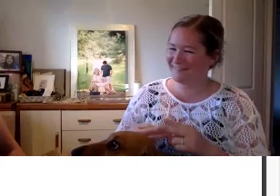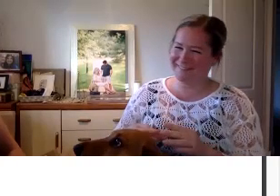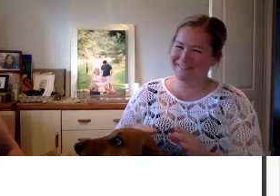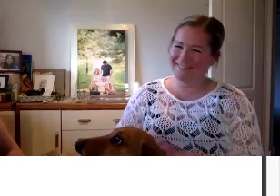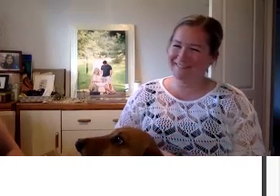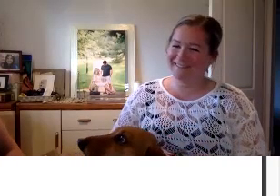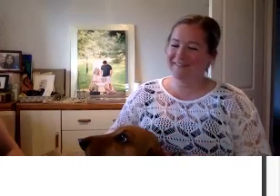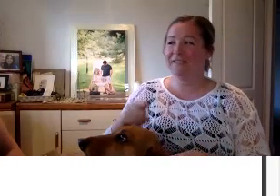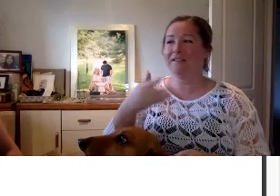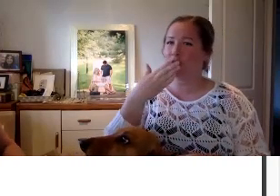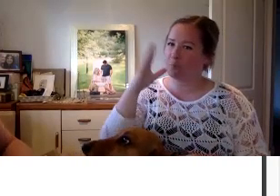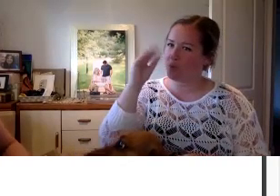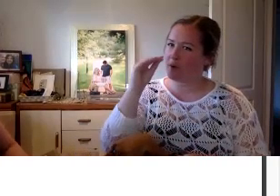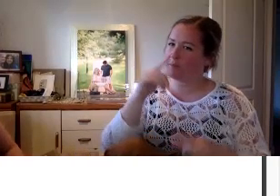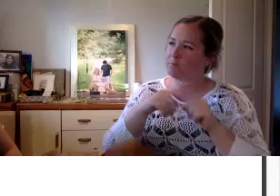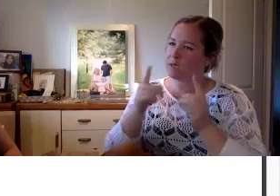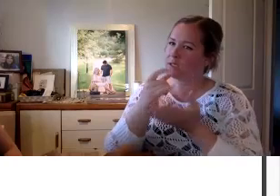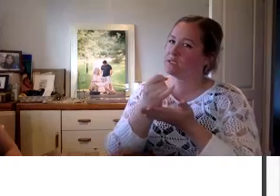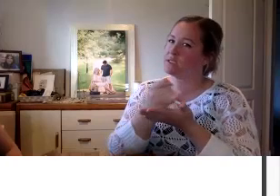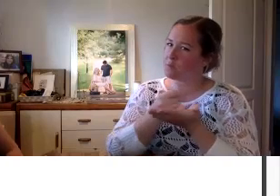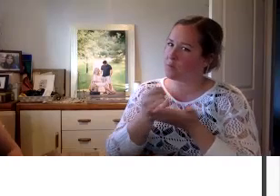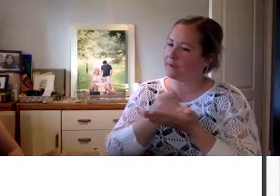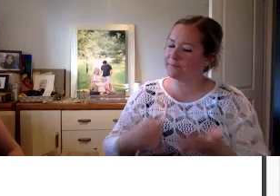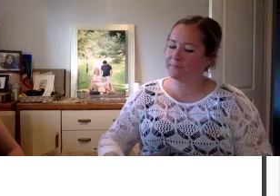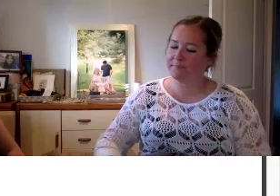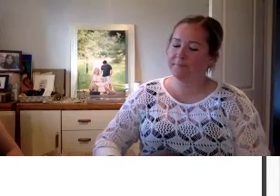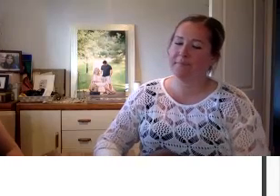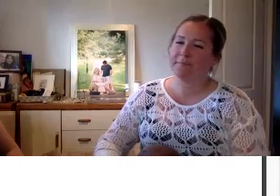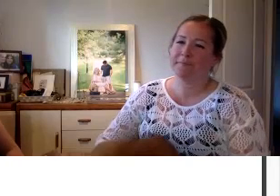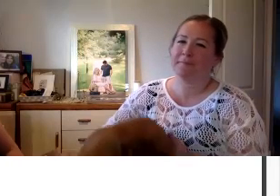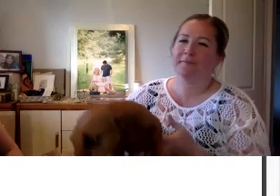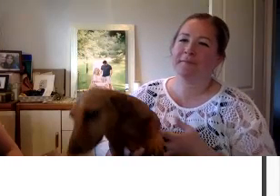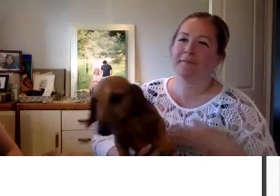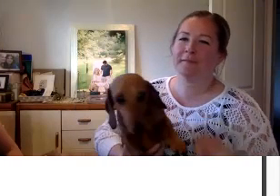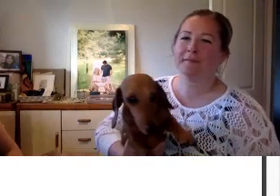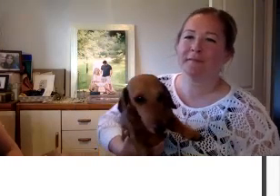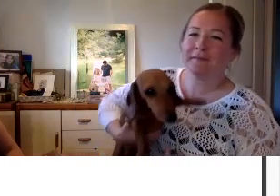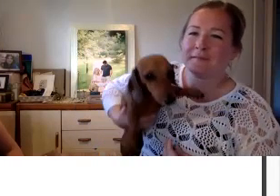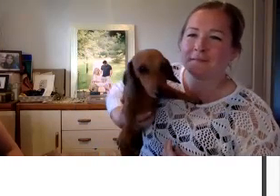What? I forgot how to spell his name. Oh my goodness. He's a good boy, but he's very spoiled.